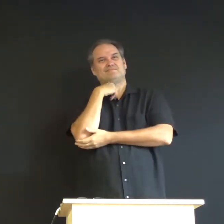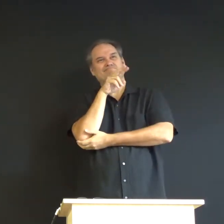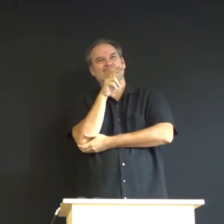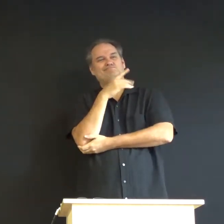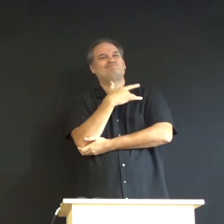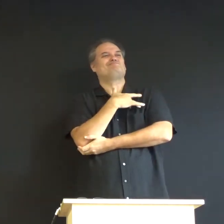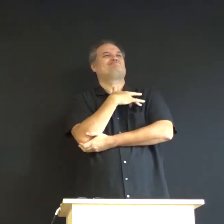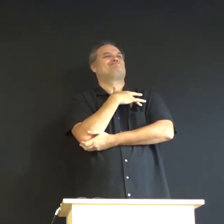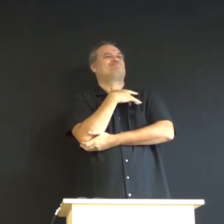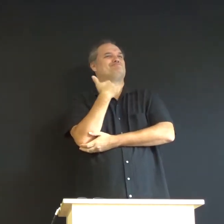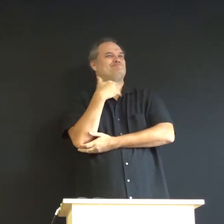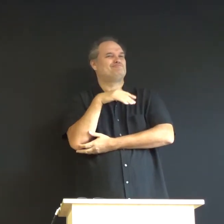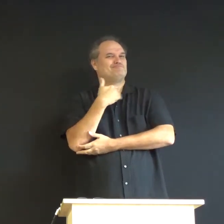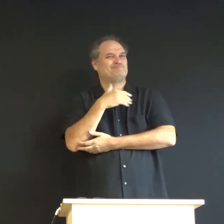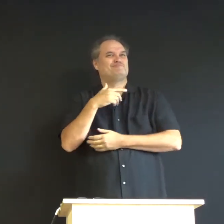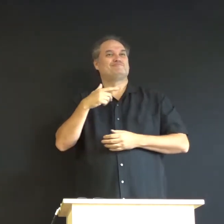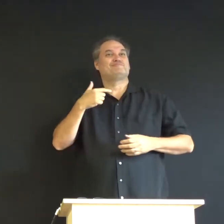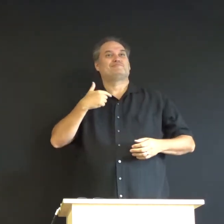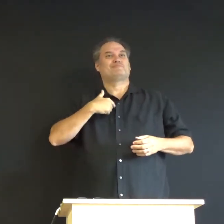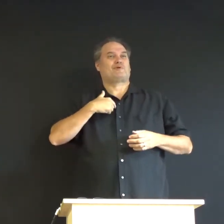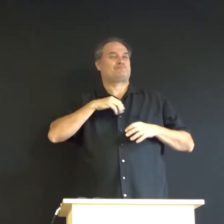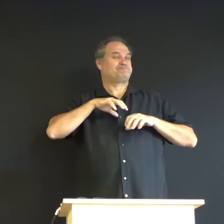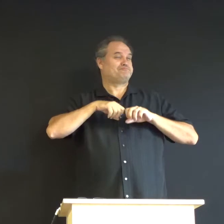The one that Byron just recently signed,